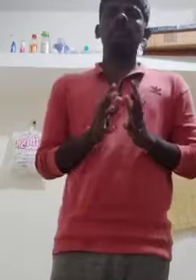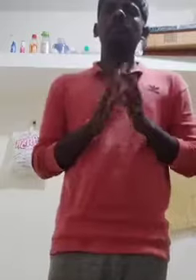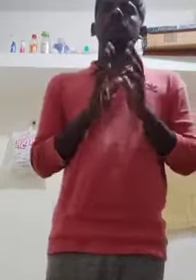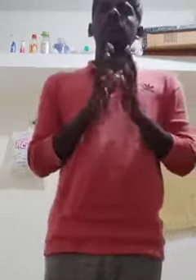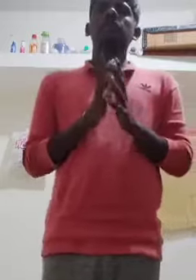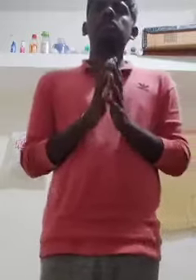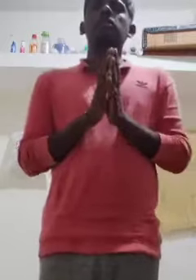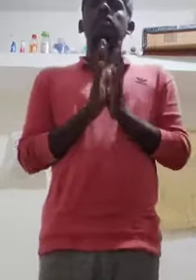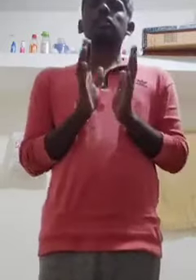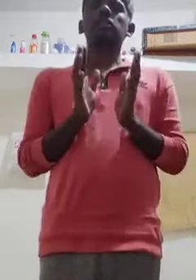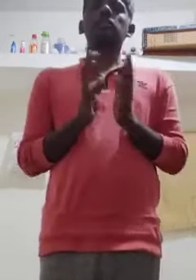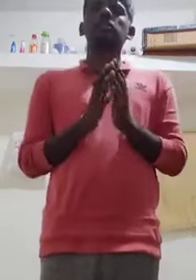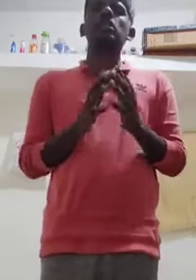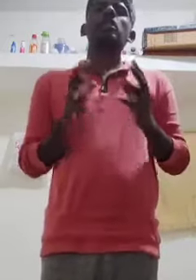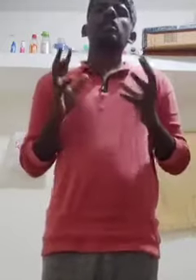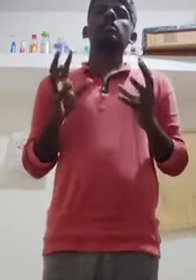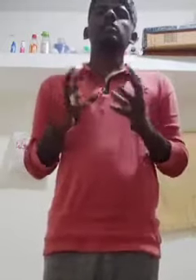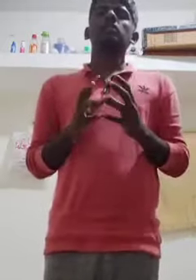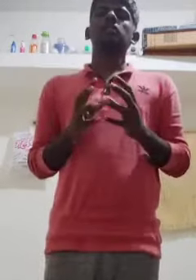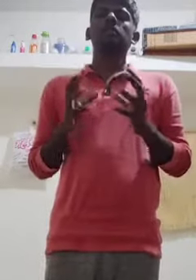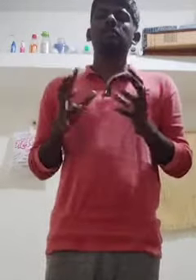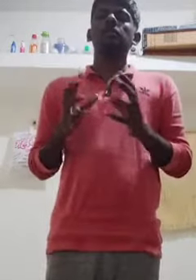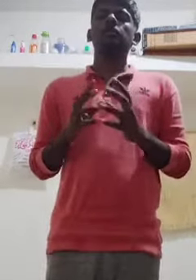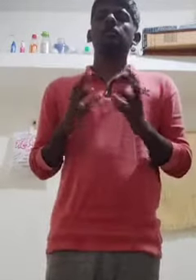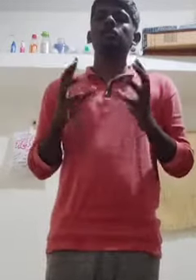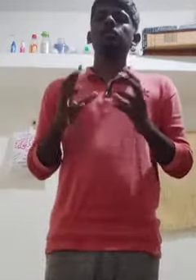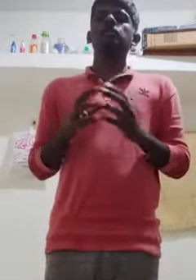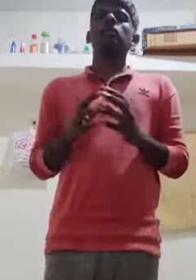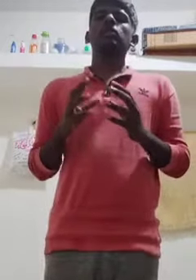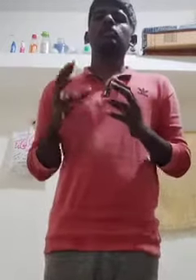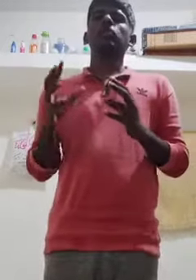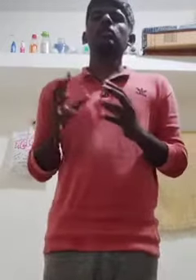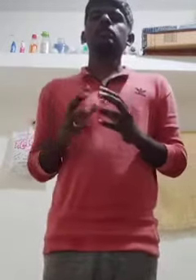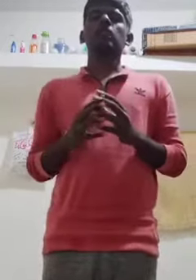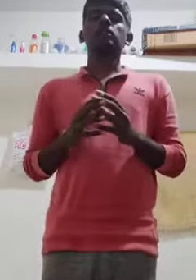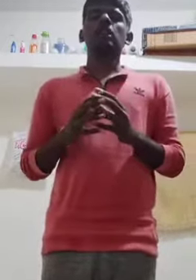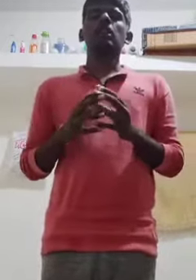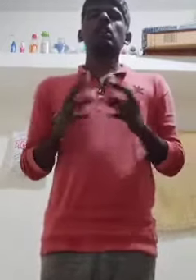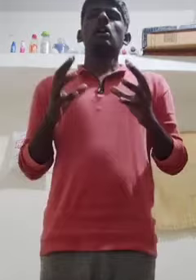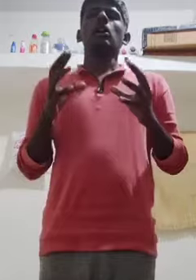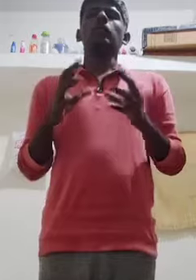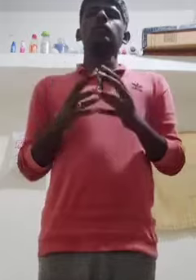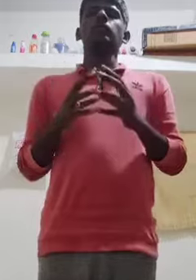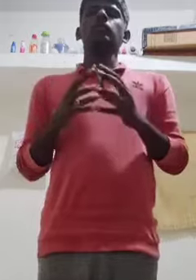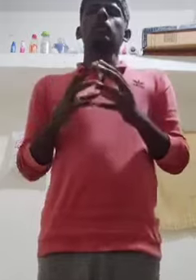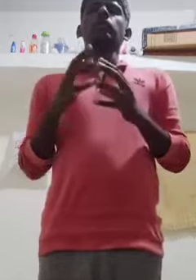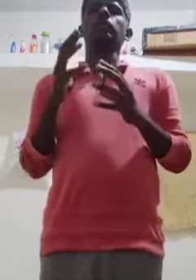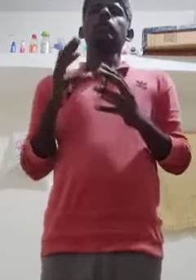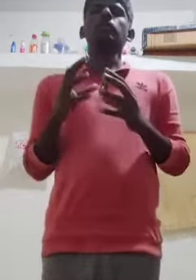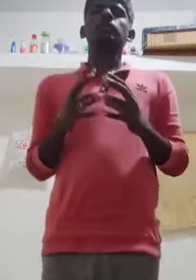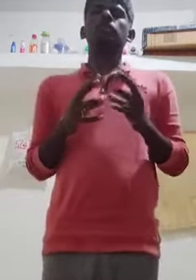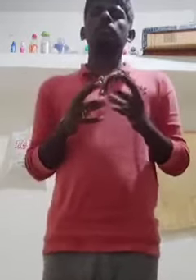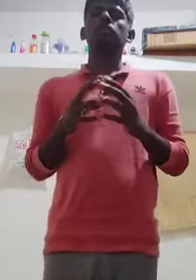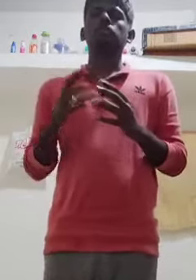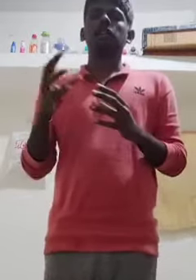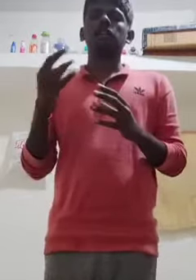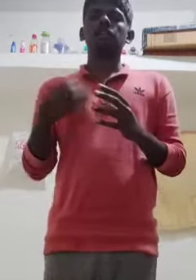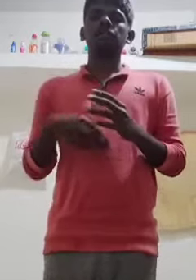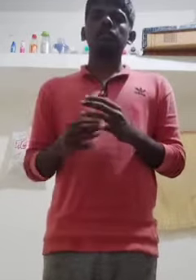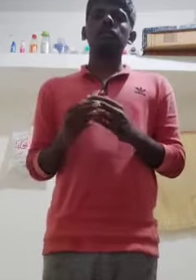word, methods are nothing but a couple of groups or blocks, we can say, of codes or that input